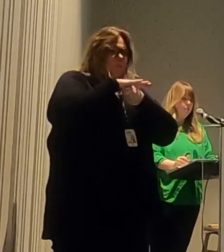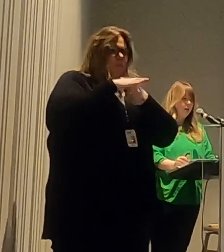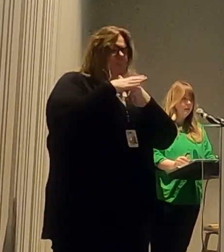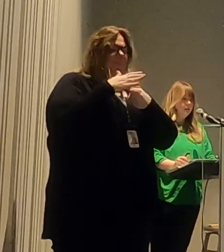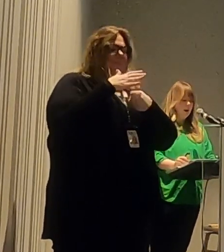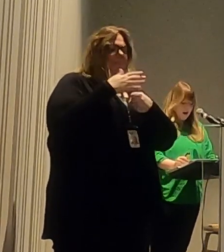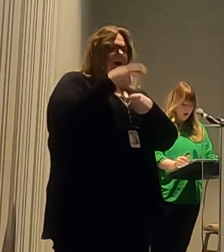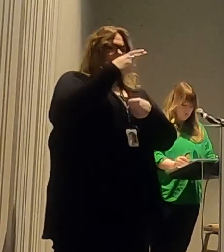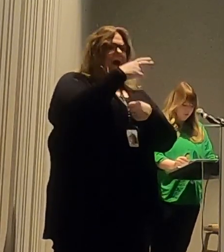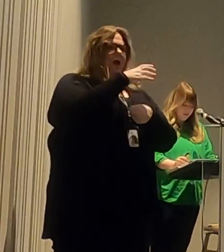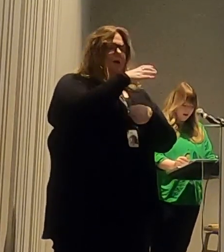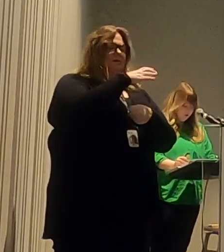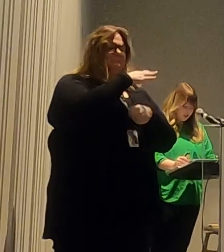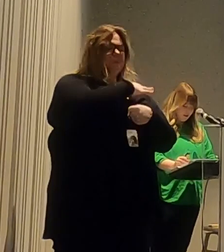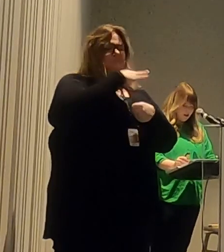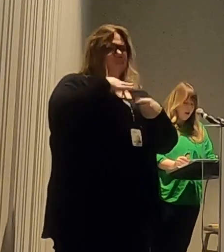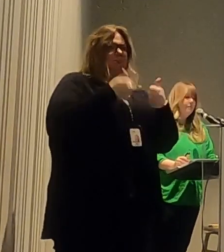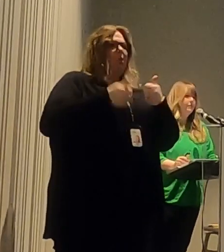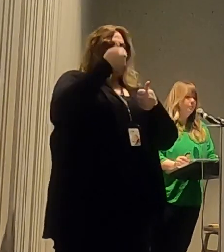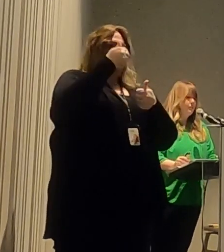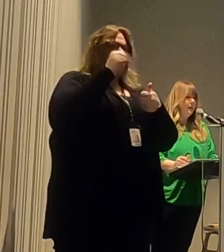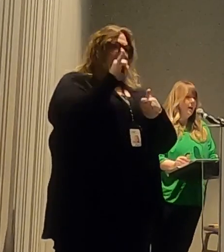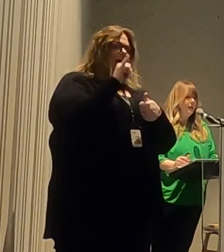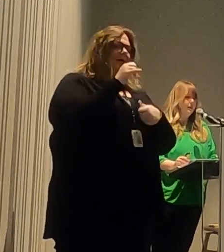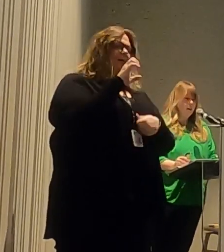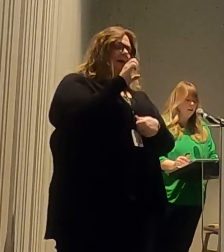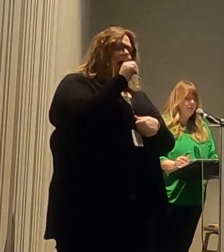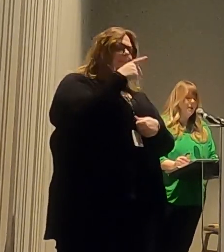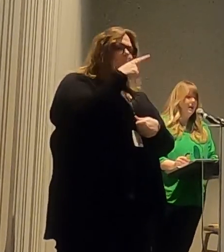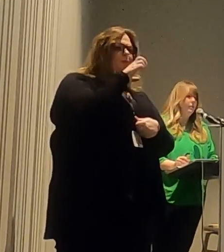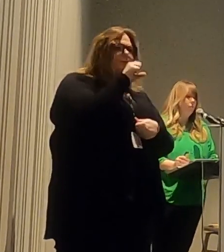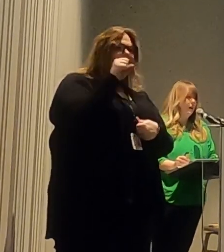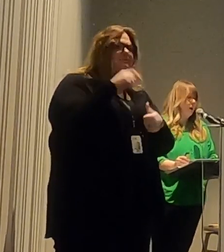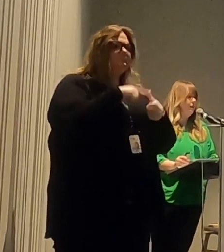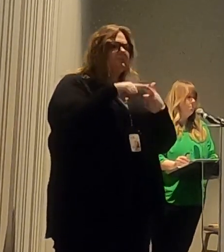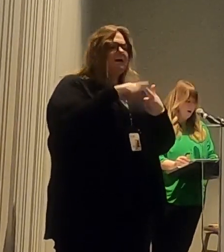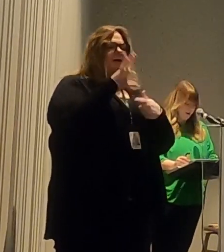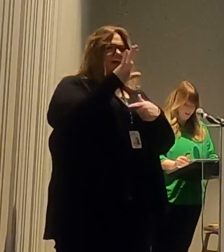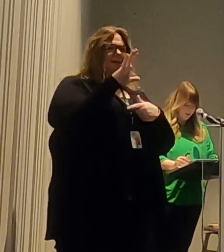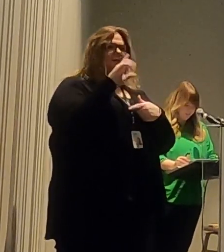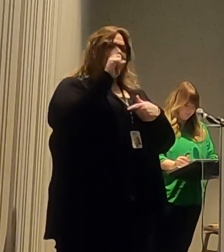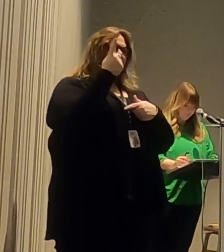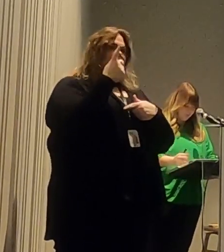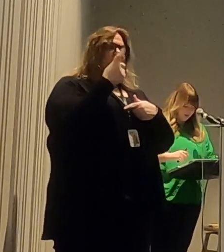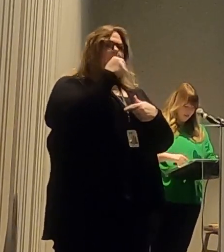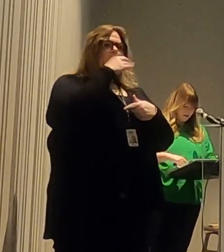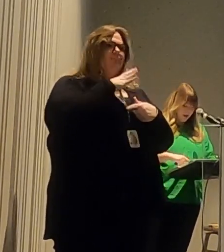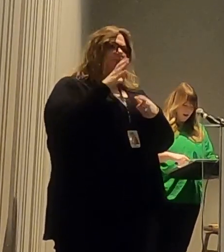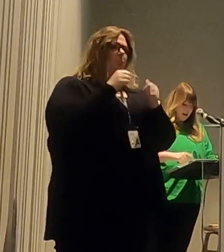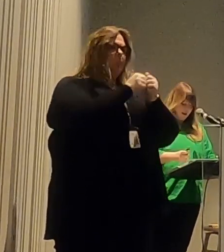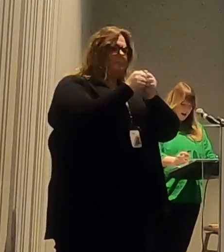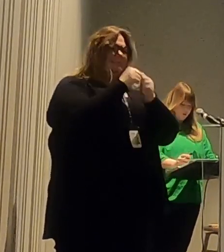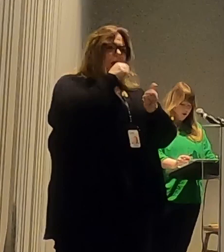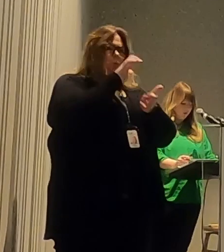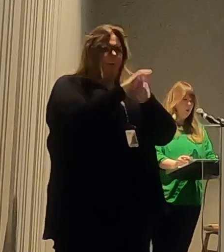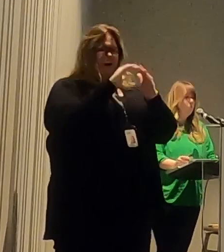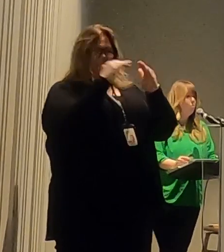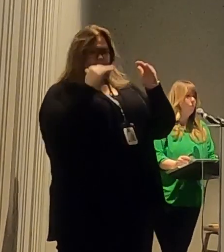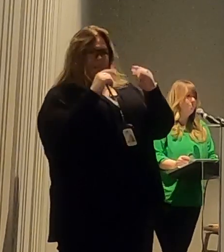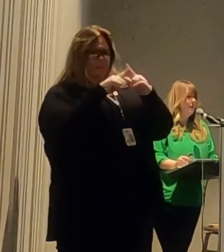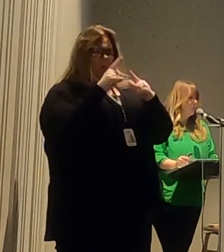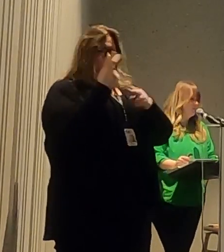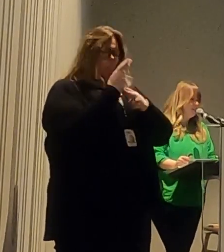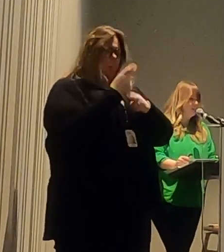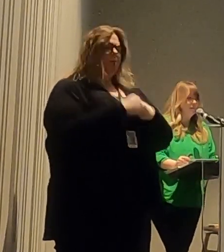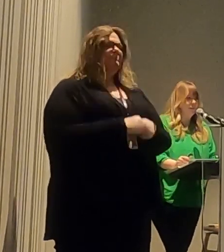included the empress, empress dowager, first-rank concubine, or heir apparent. Now, a